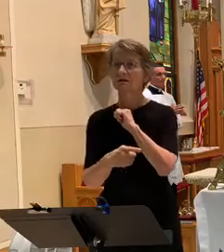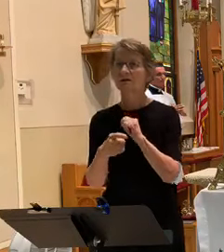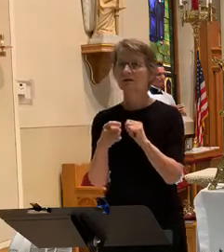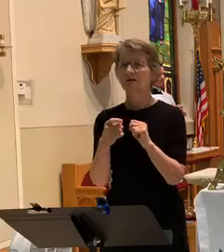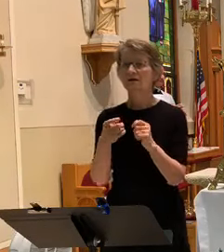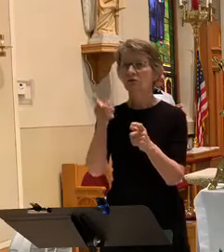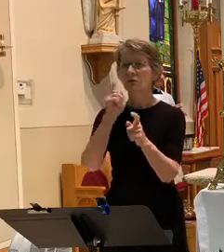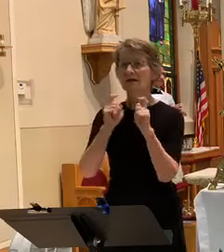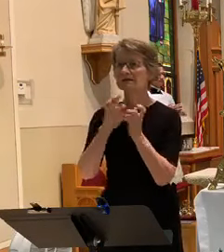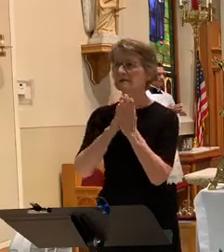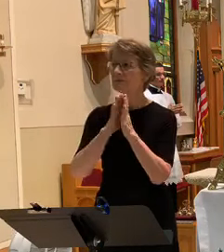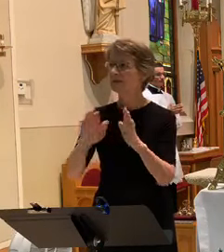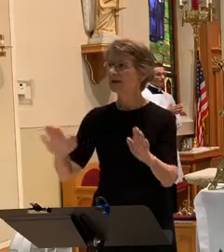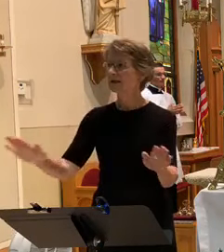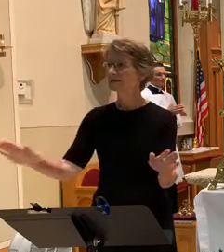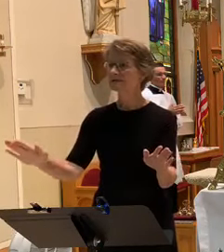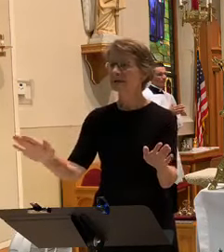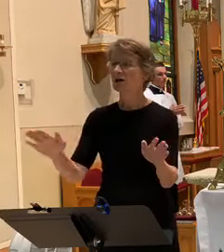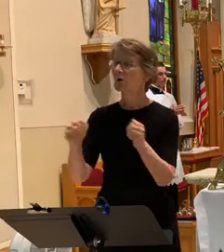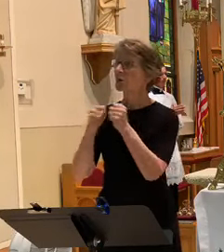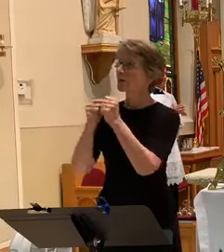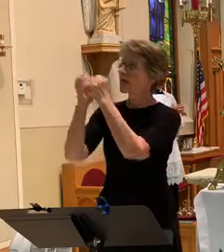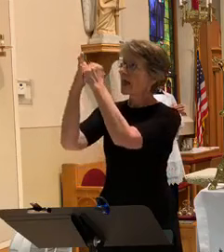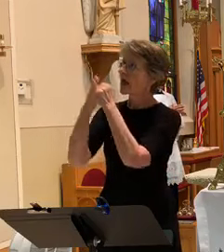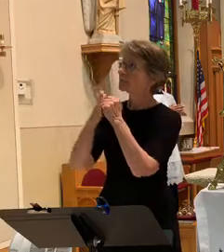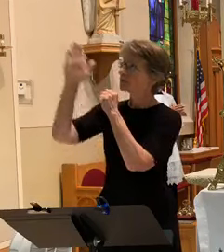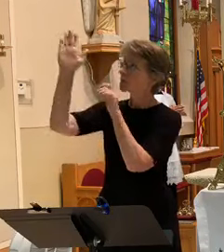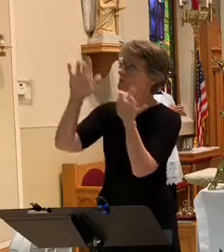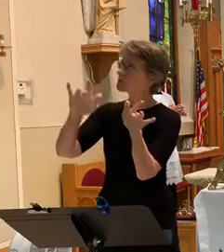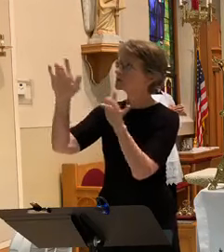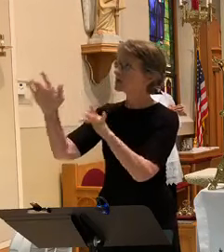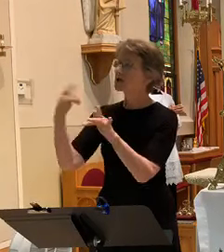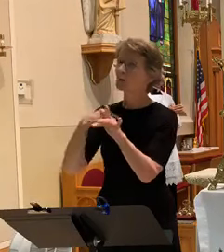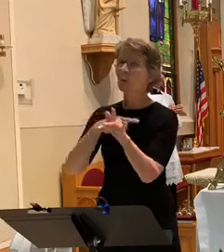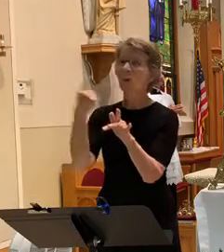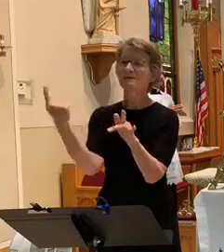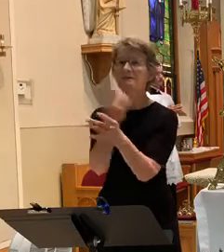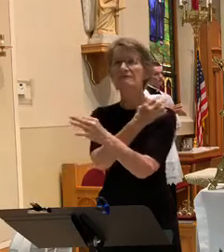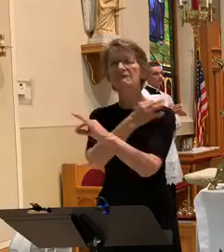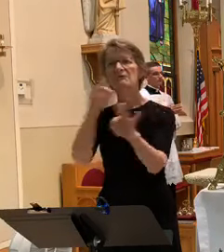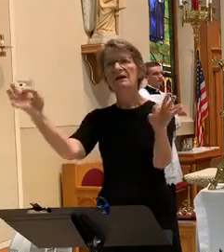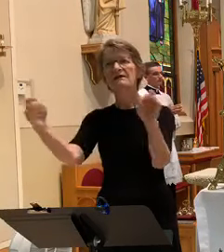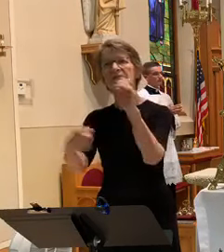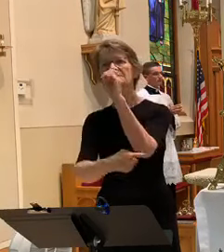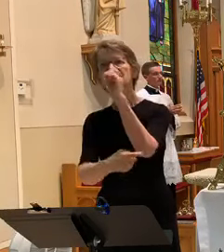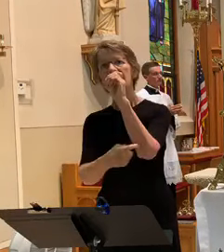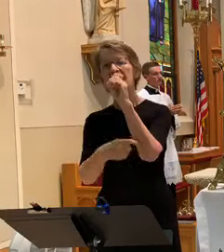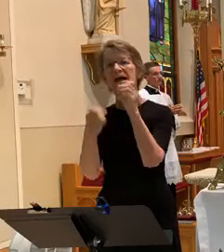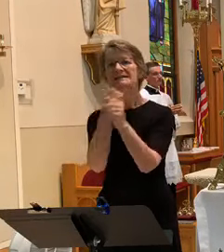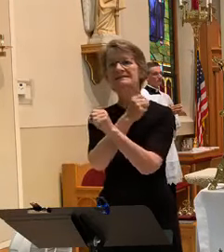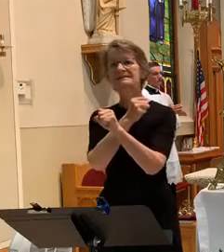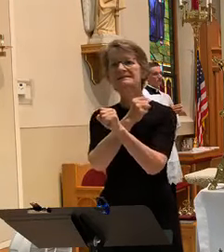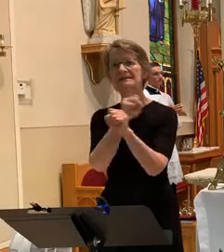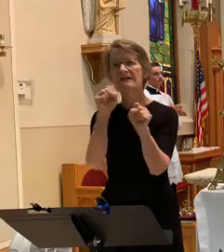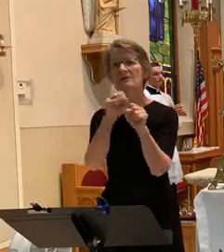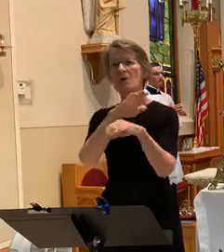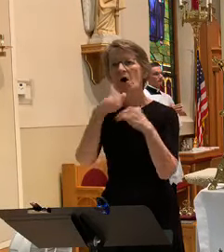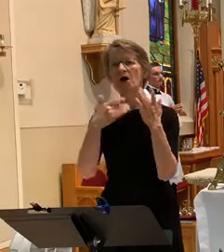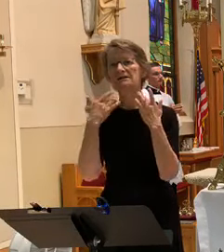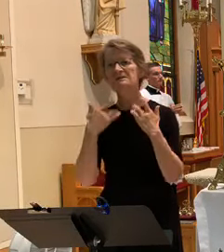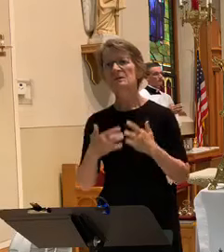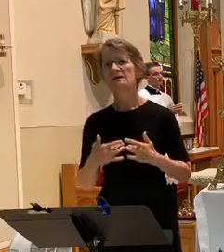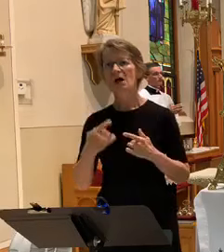grant peace in our days, that by the help of your mercy we may be always free from sin and safe from all distress,